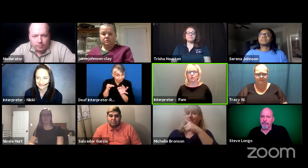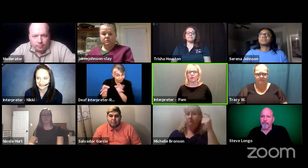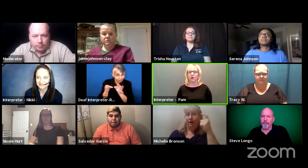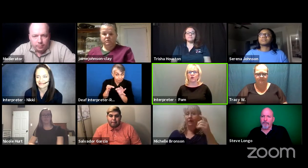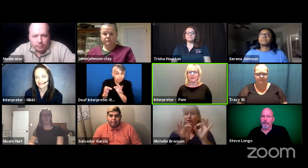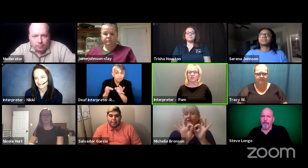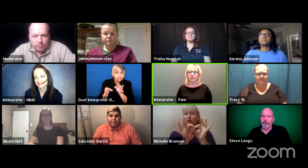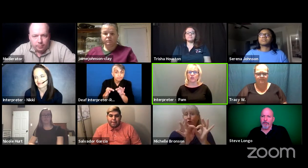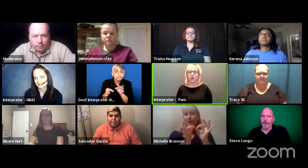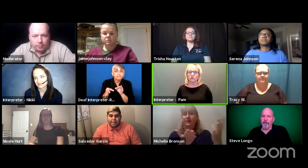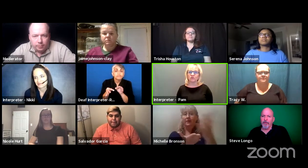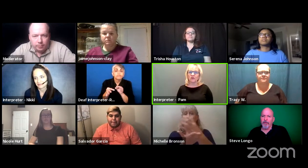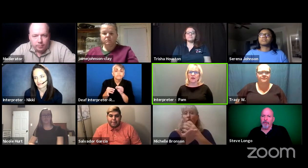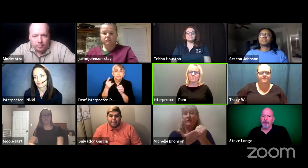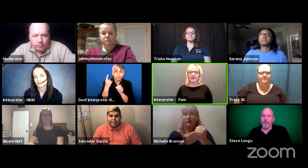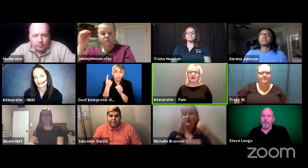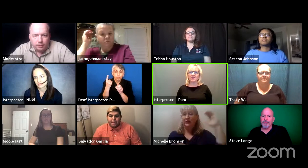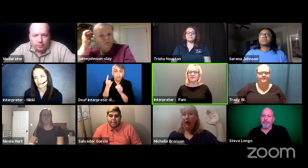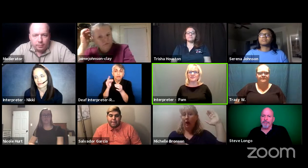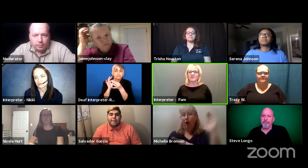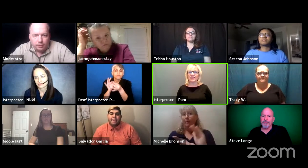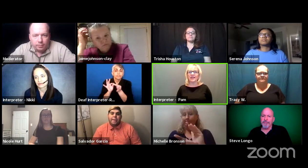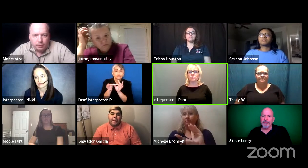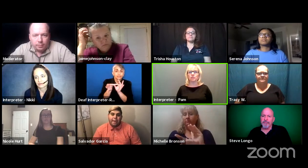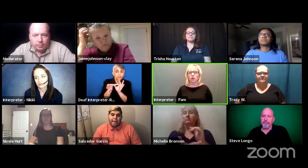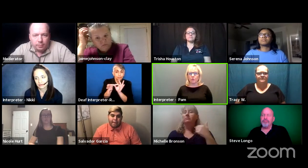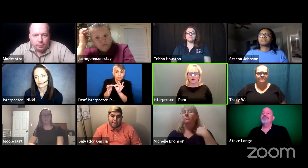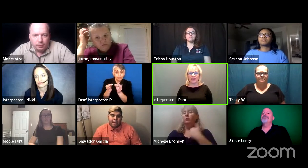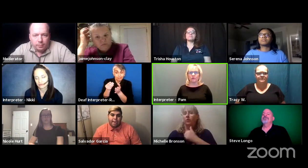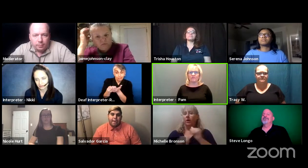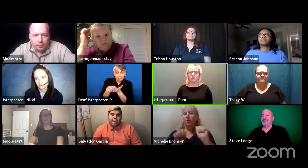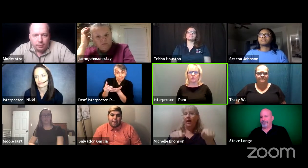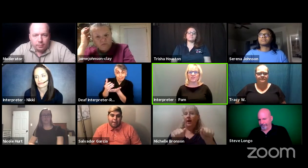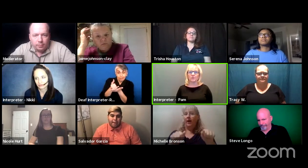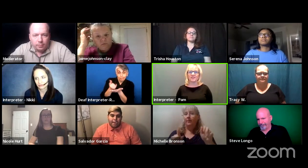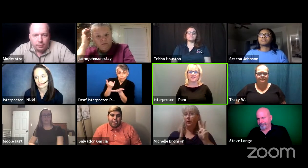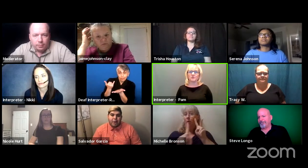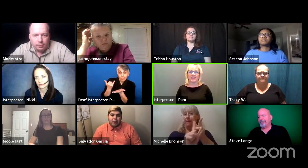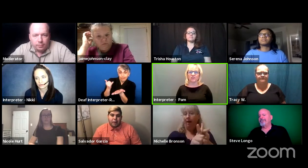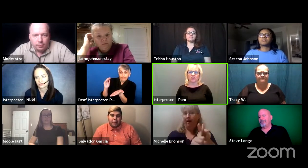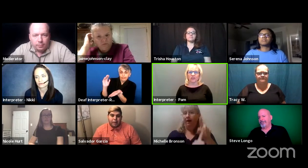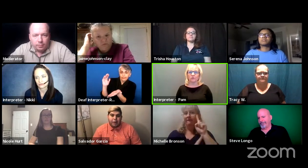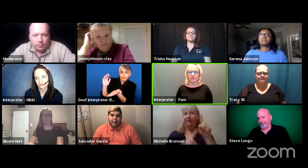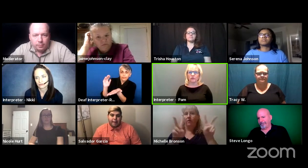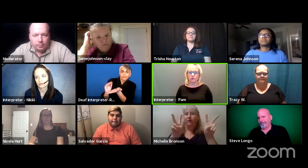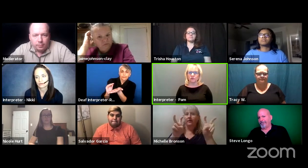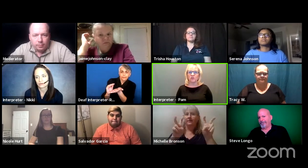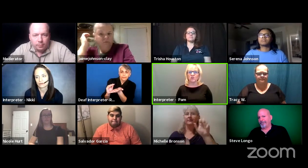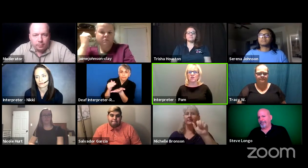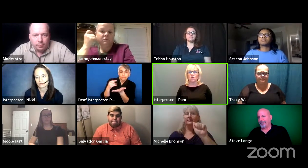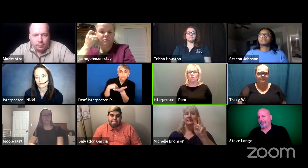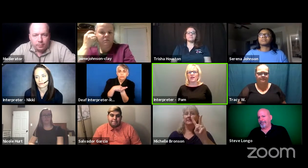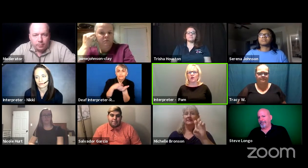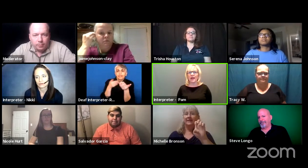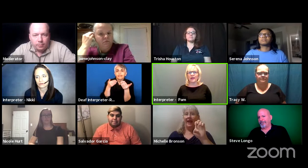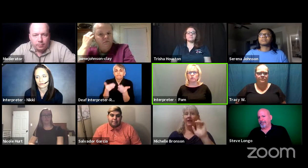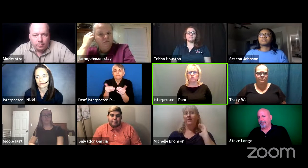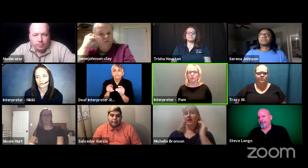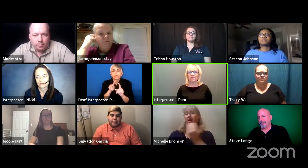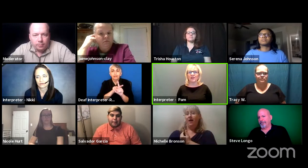I will mention those. Because the interpreting revenue has been substantially reduced, we are able to